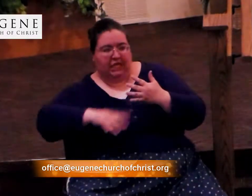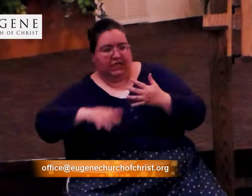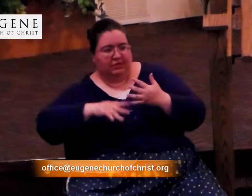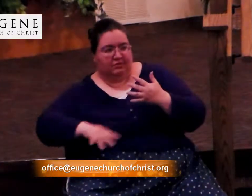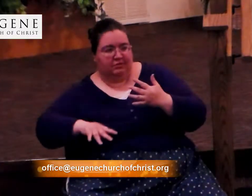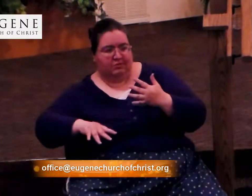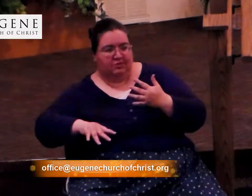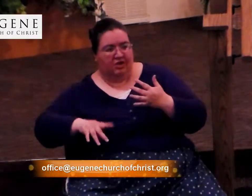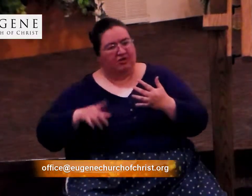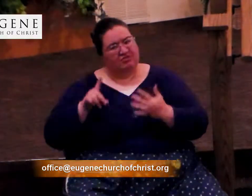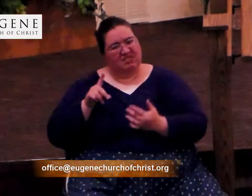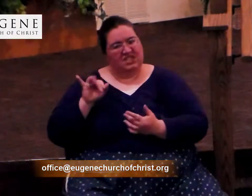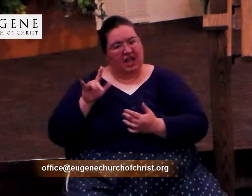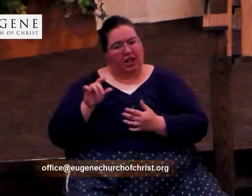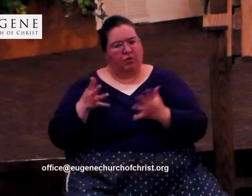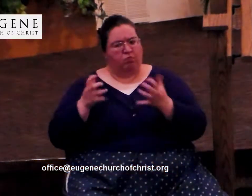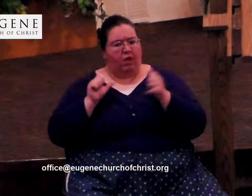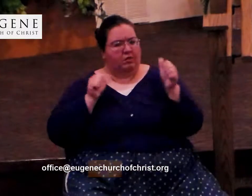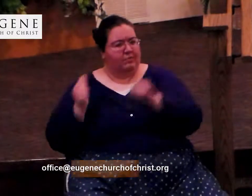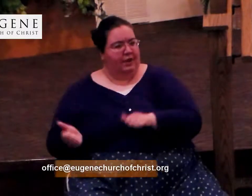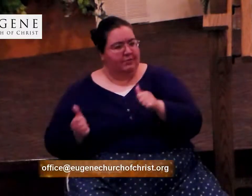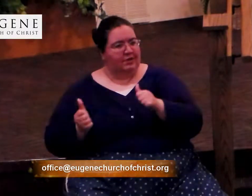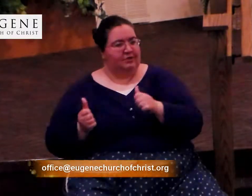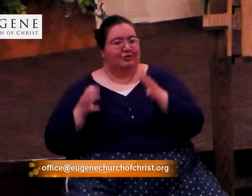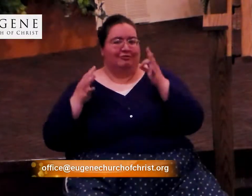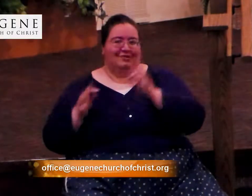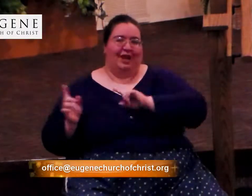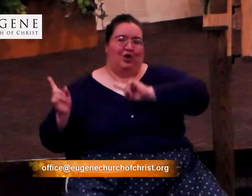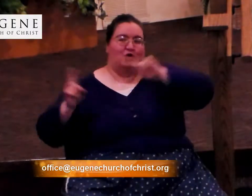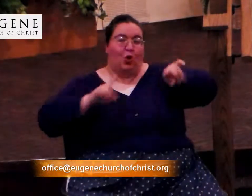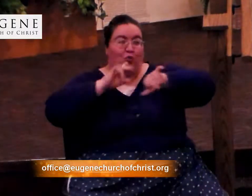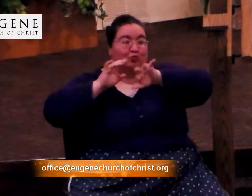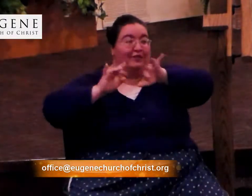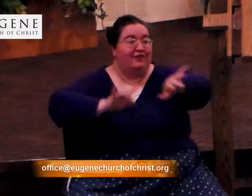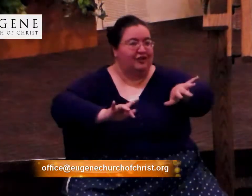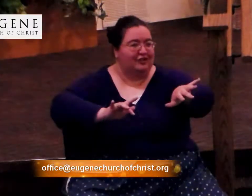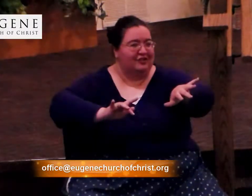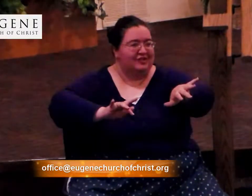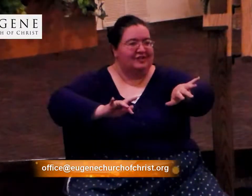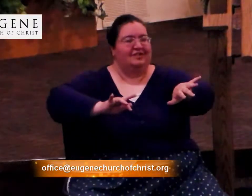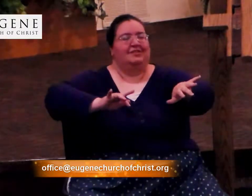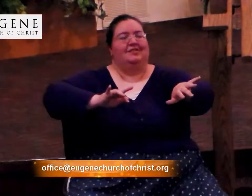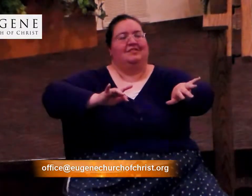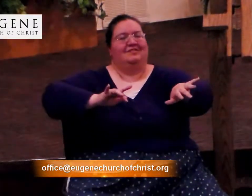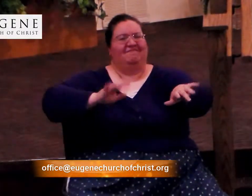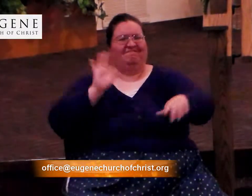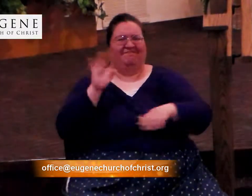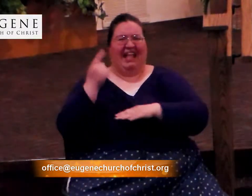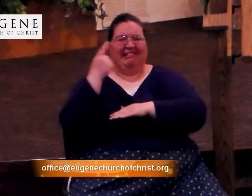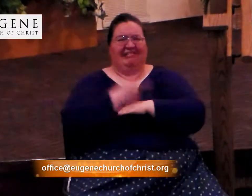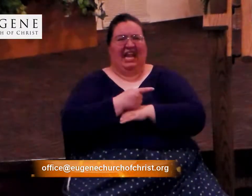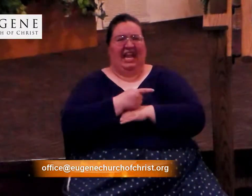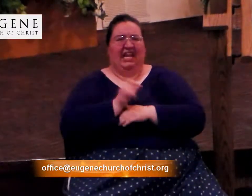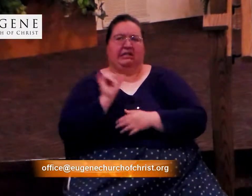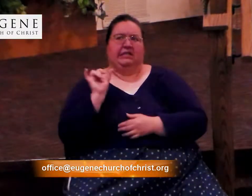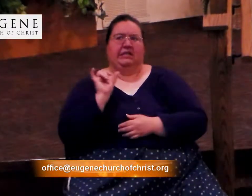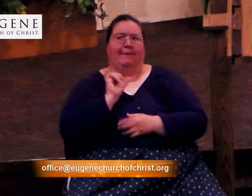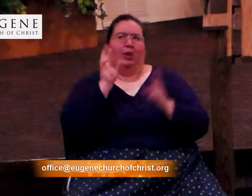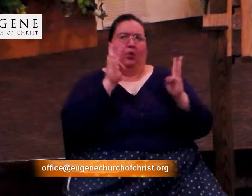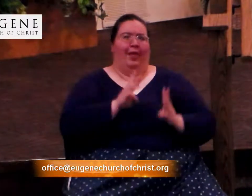weather was not all that different than it was today. And I liked froze, and I'm sure he did too. And he was baptized. And I thought, I love when that memory